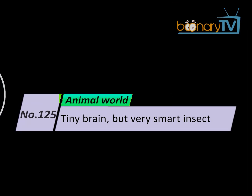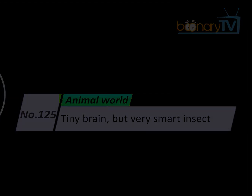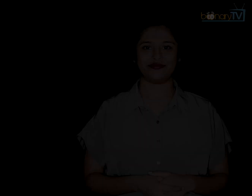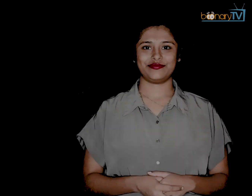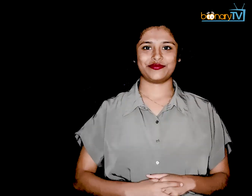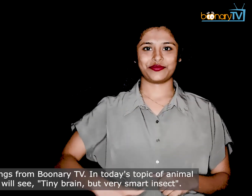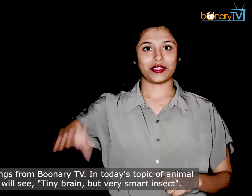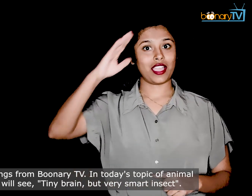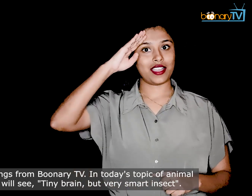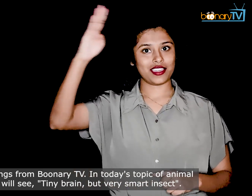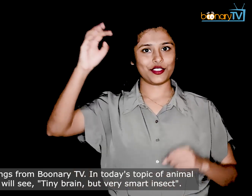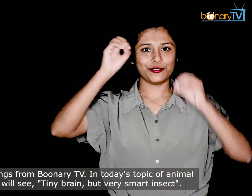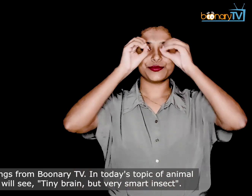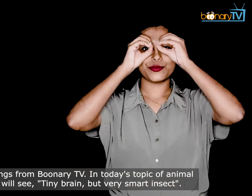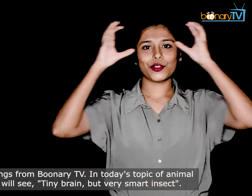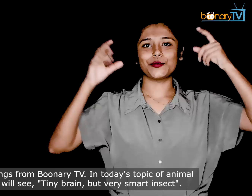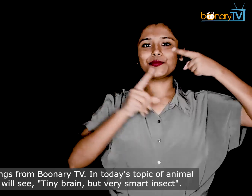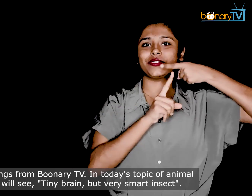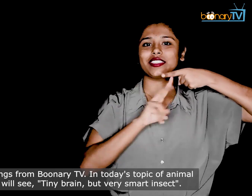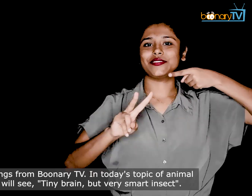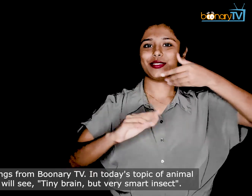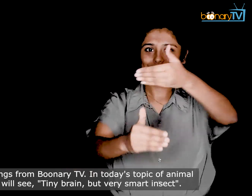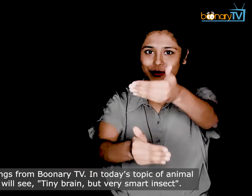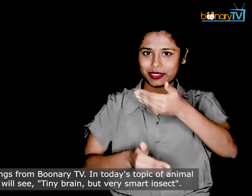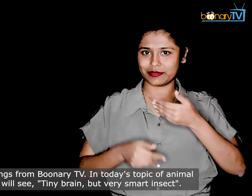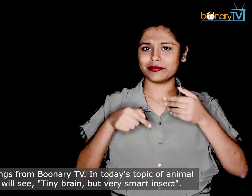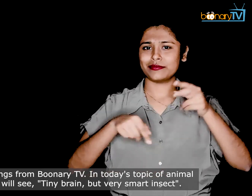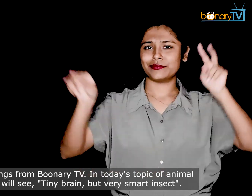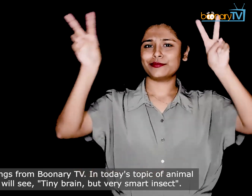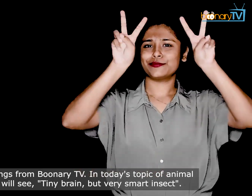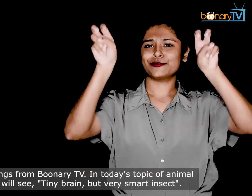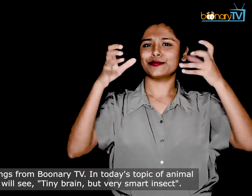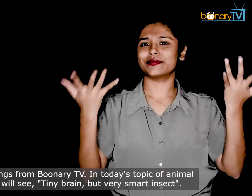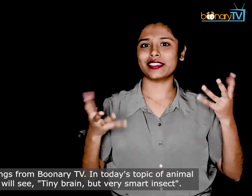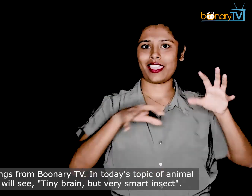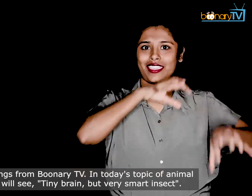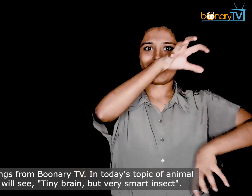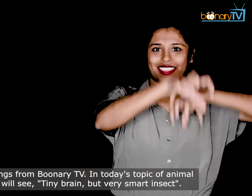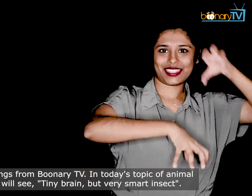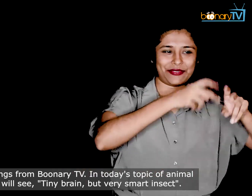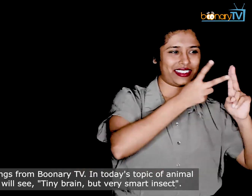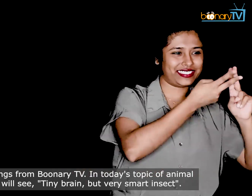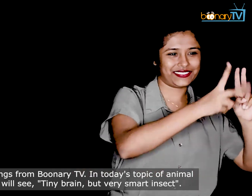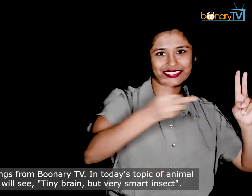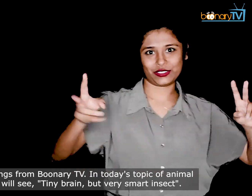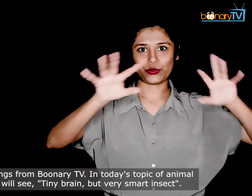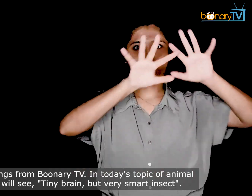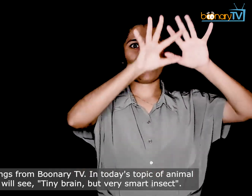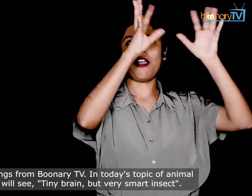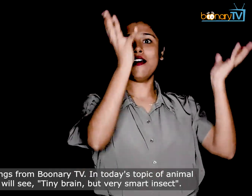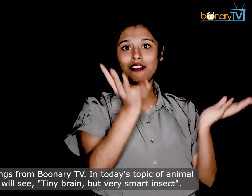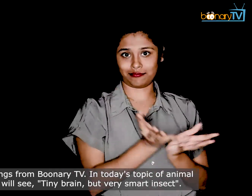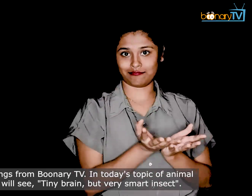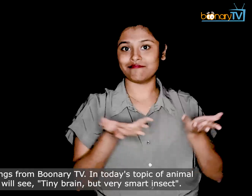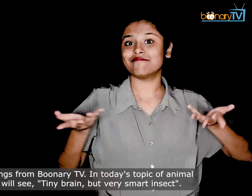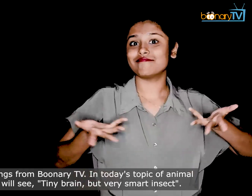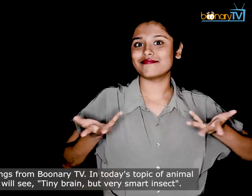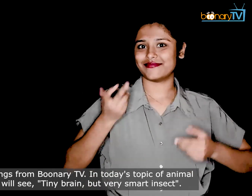Hello, greetings from Boonari TV. In today's topic of animal world, we will